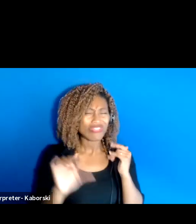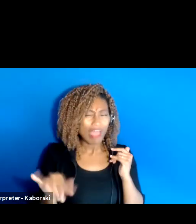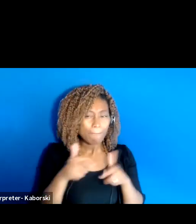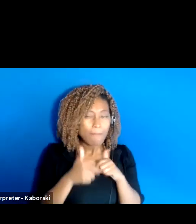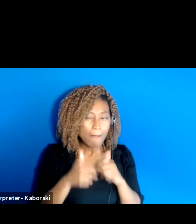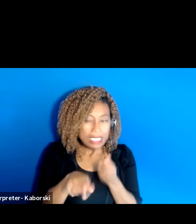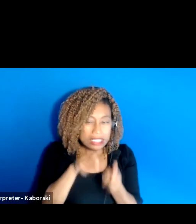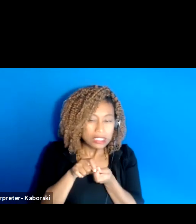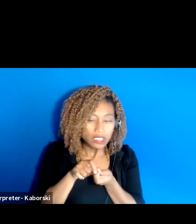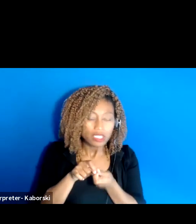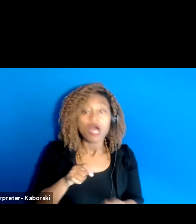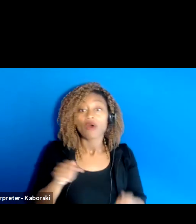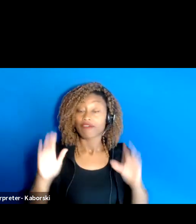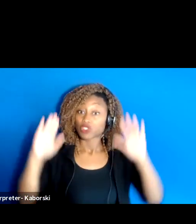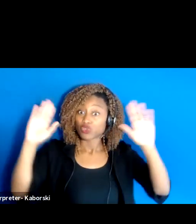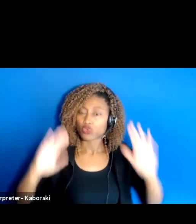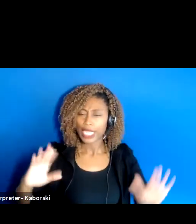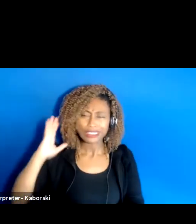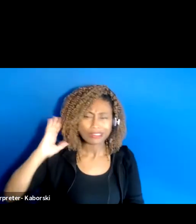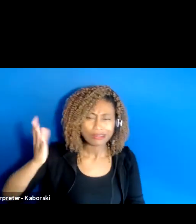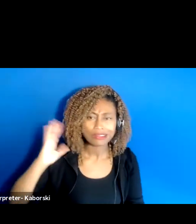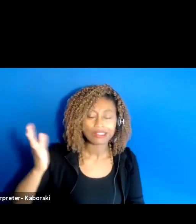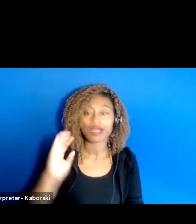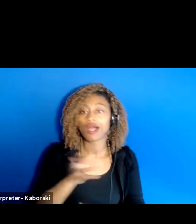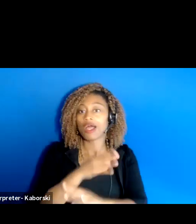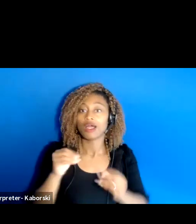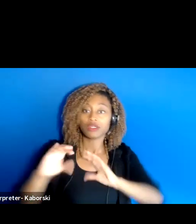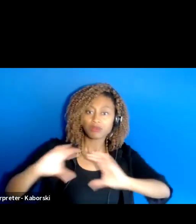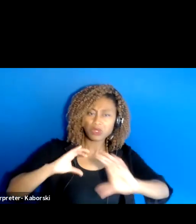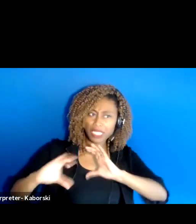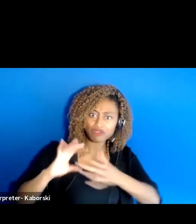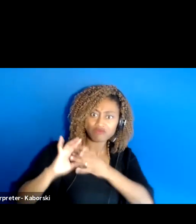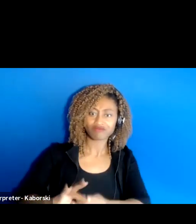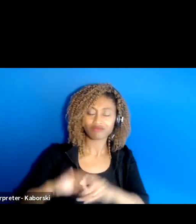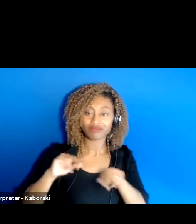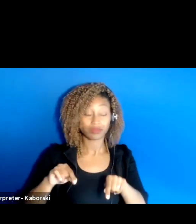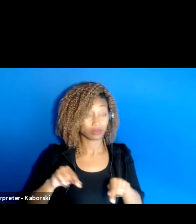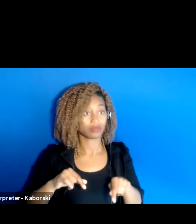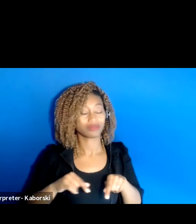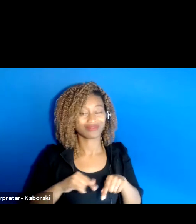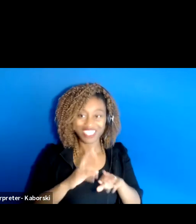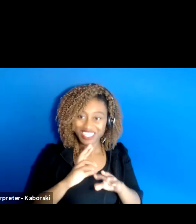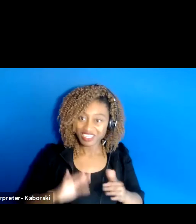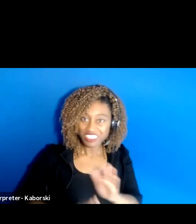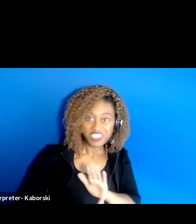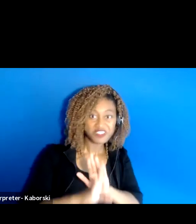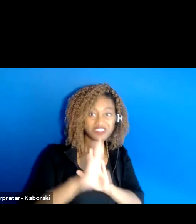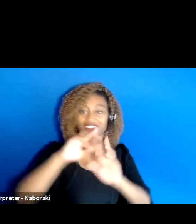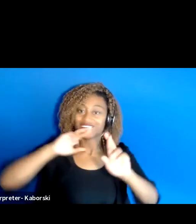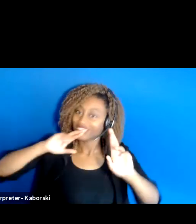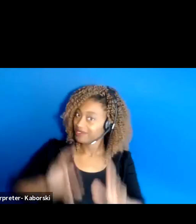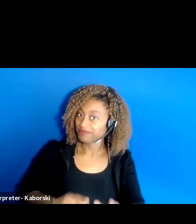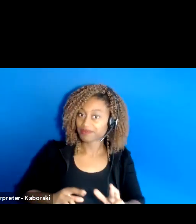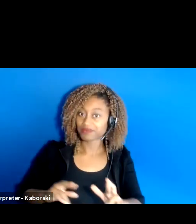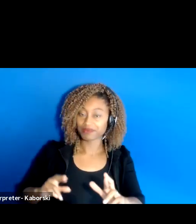great talk and communication about this, and it led to a report that got developed with